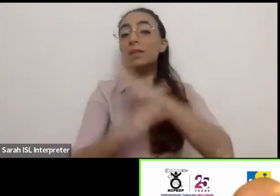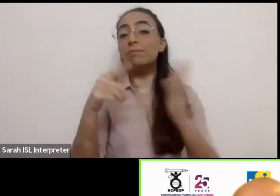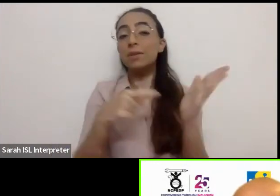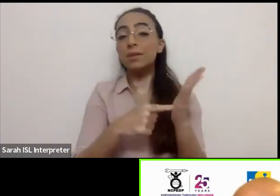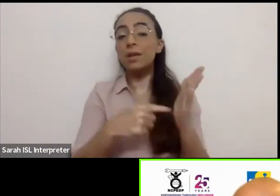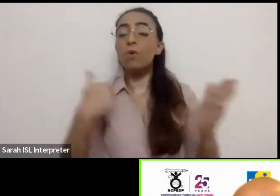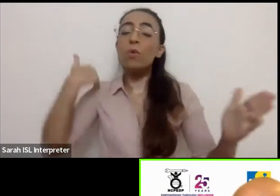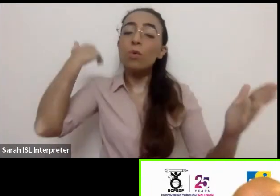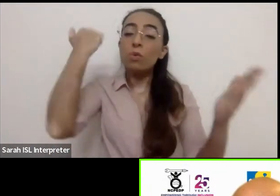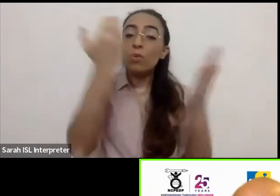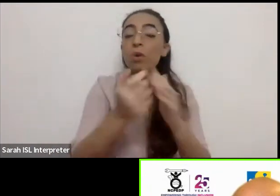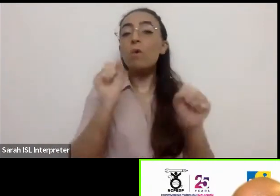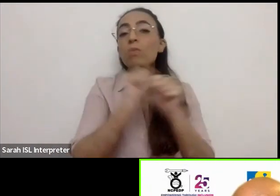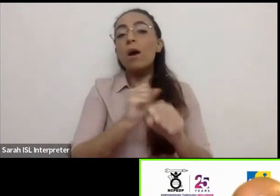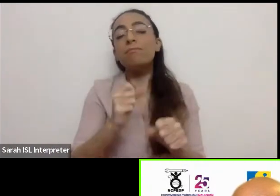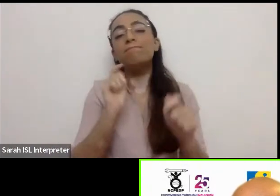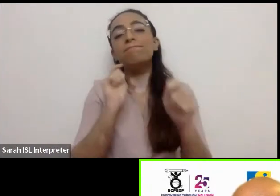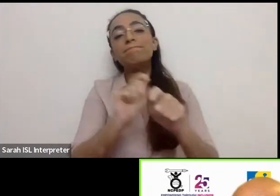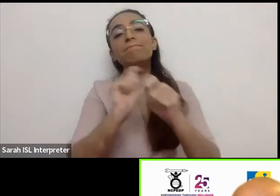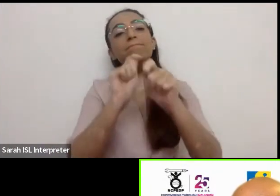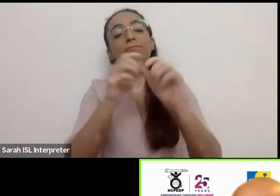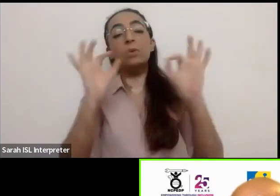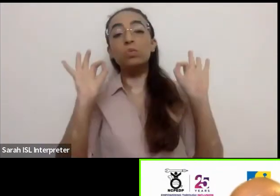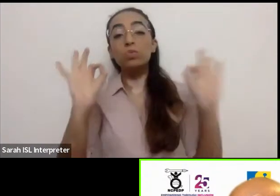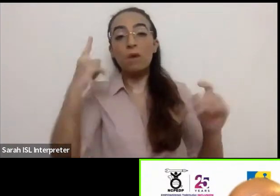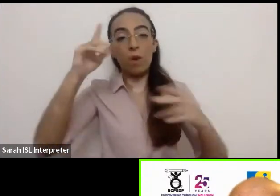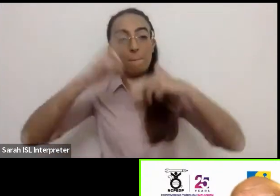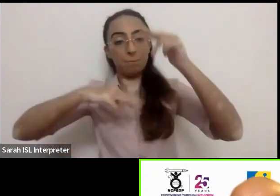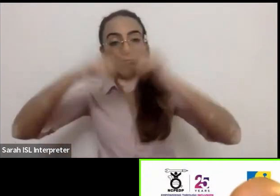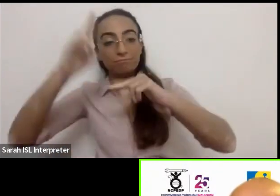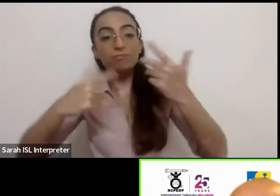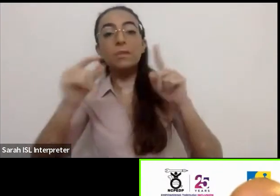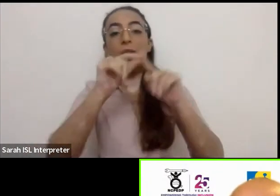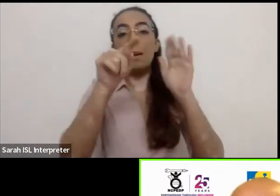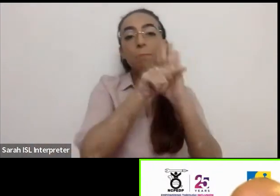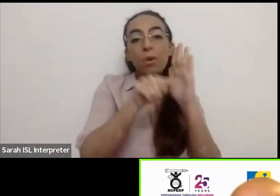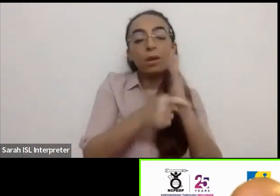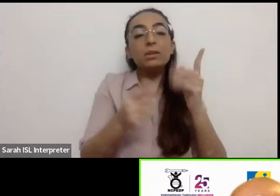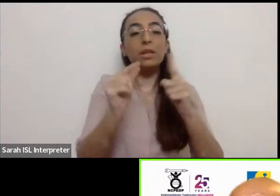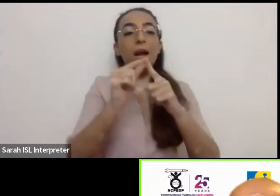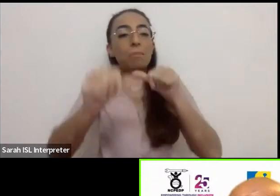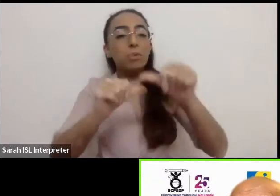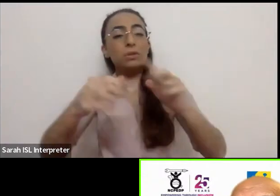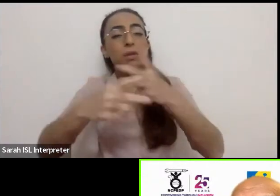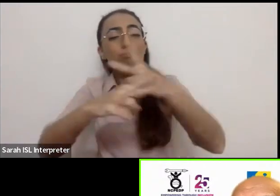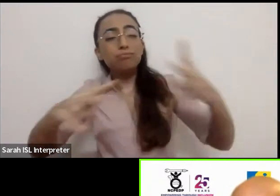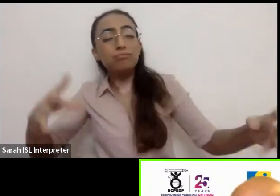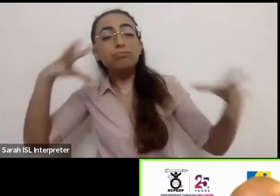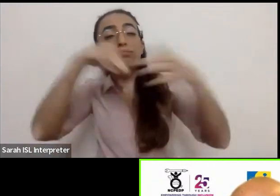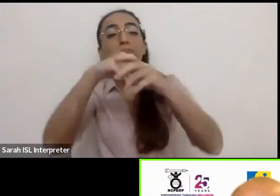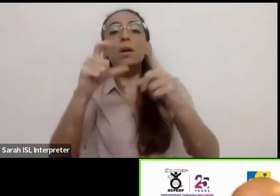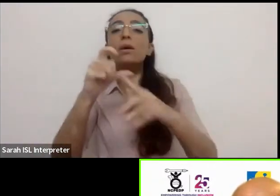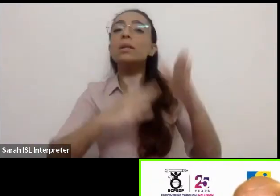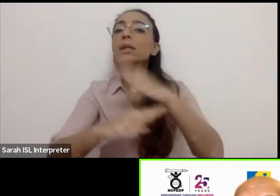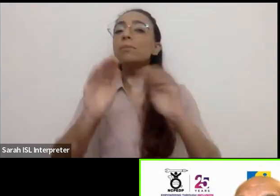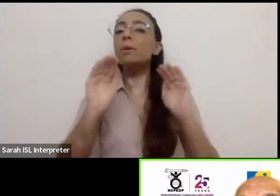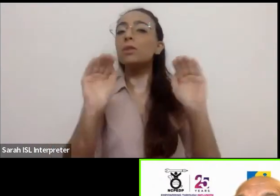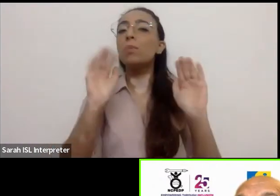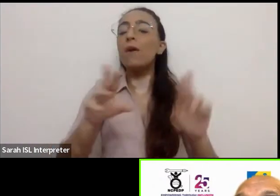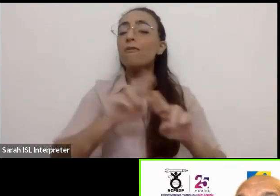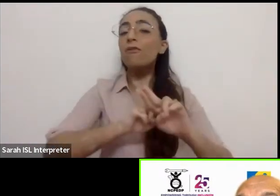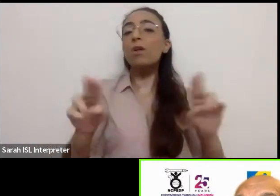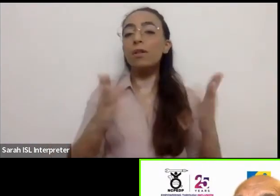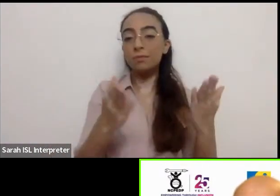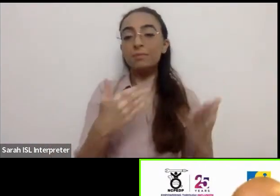the infrastructure, the policies and processes to support employment for disabled in a very, very structured way.